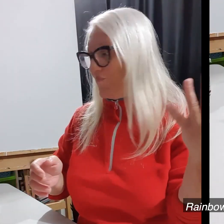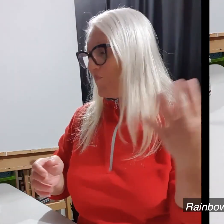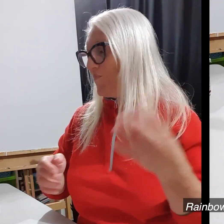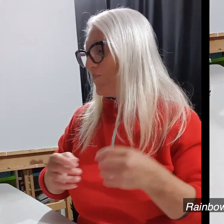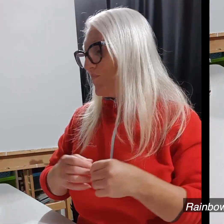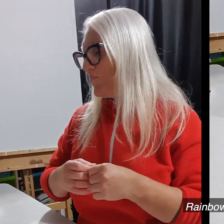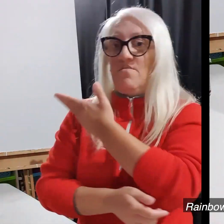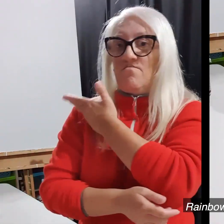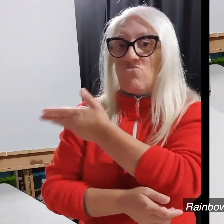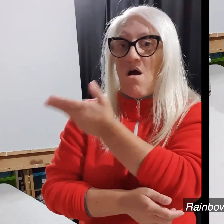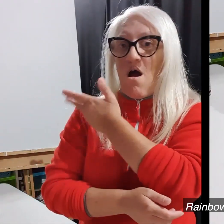rainbow,